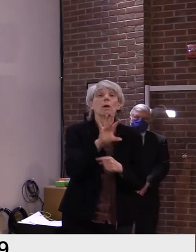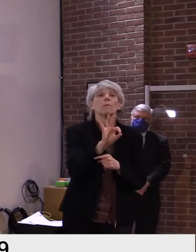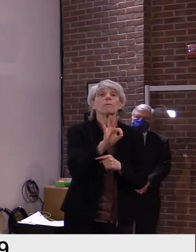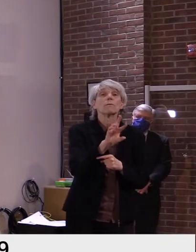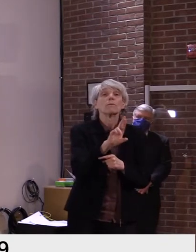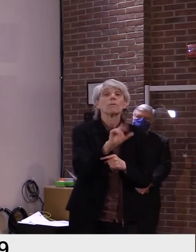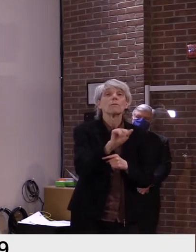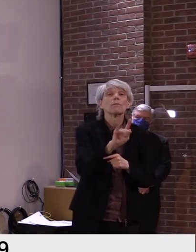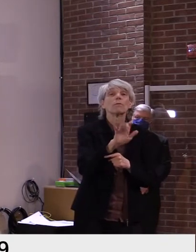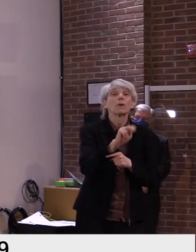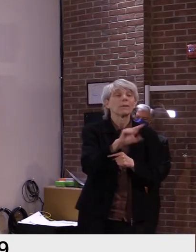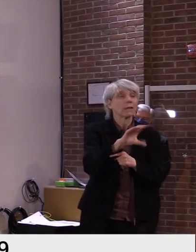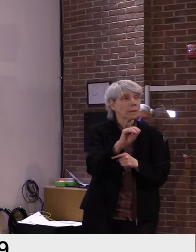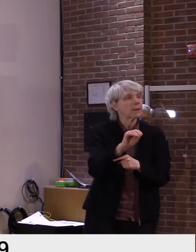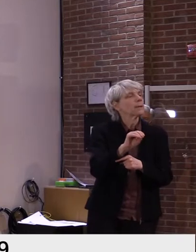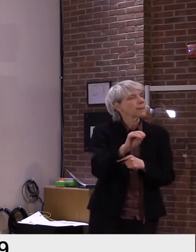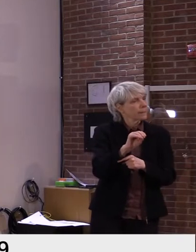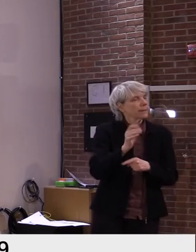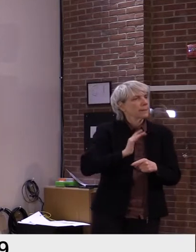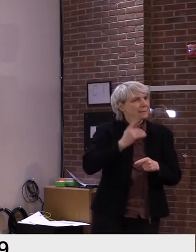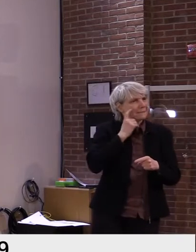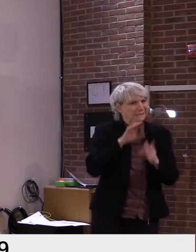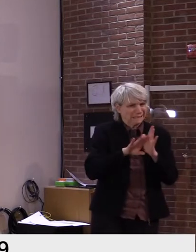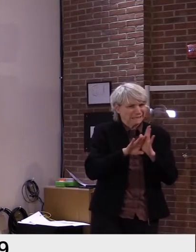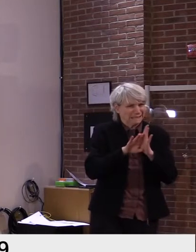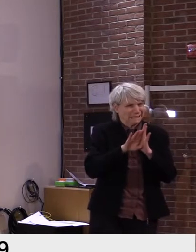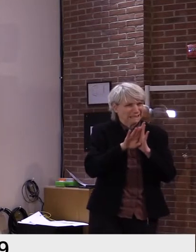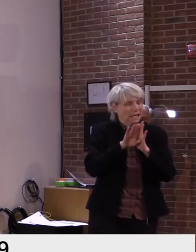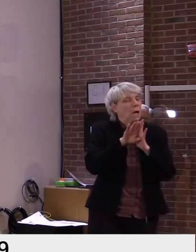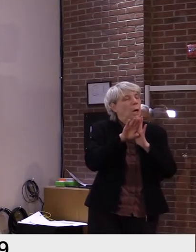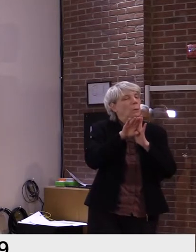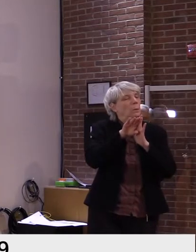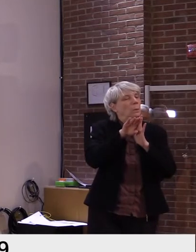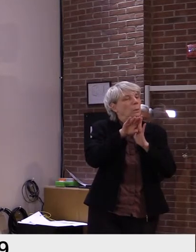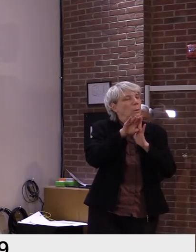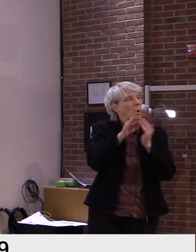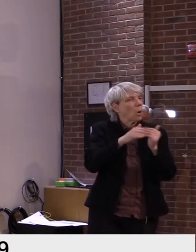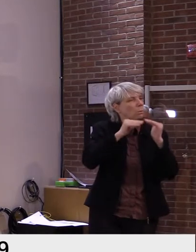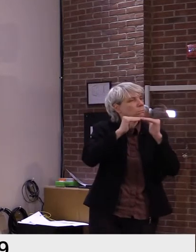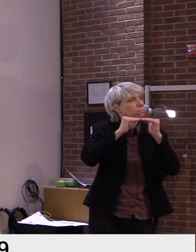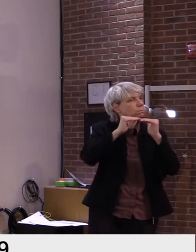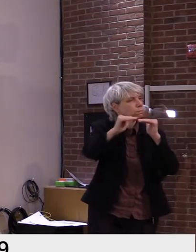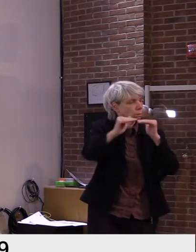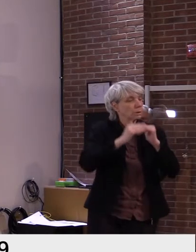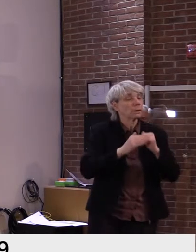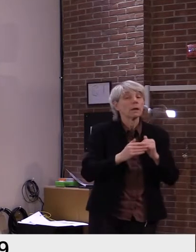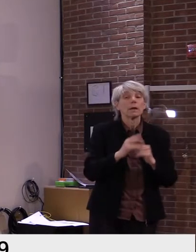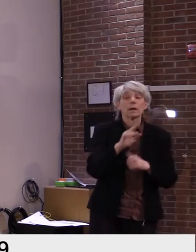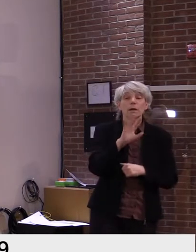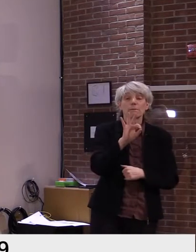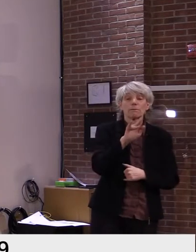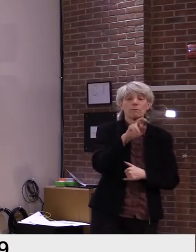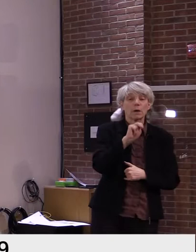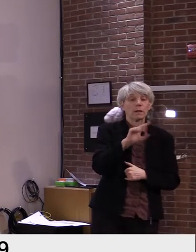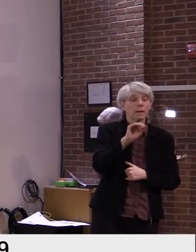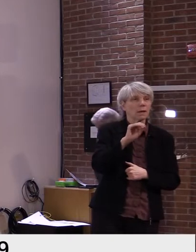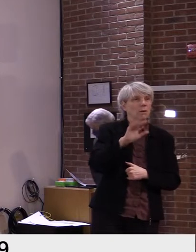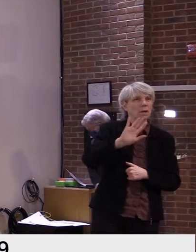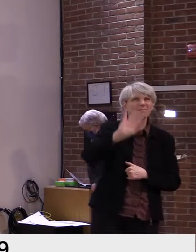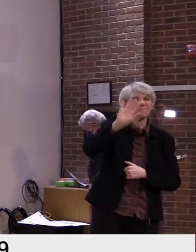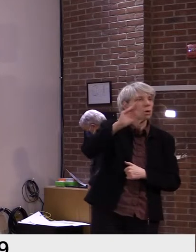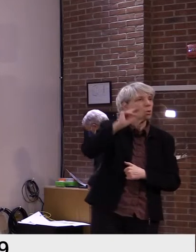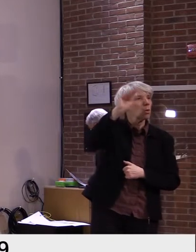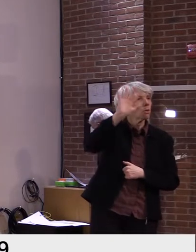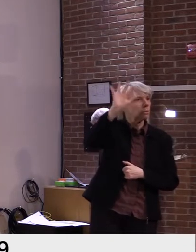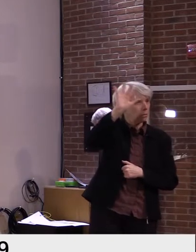County, which is beginning to show signs of leveling off. And we have added tests in northern Franklin County the first 2 weeks